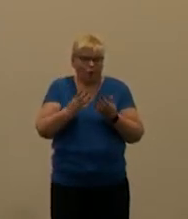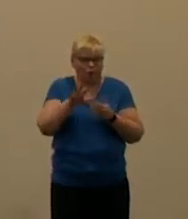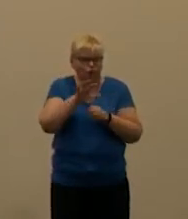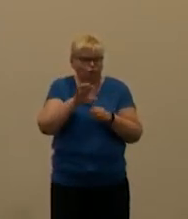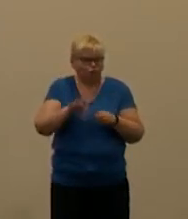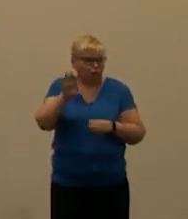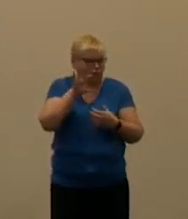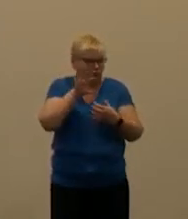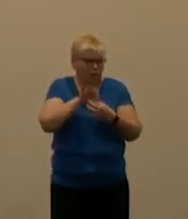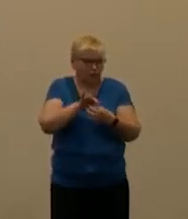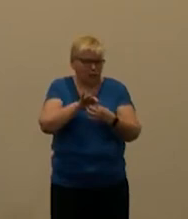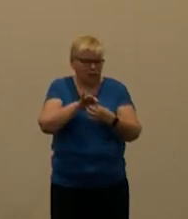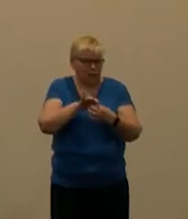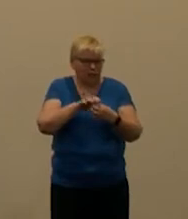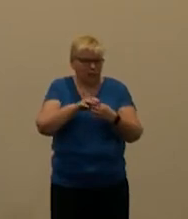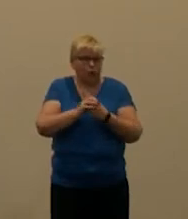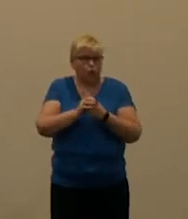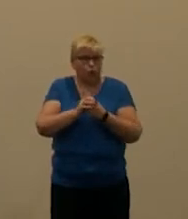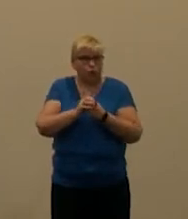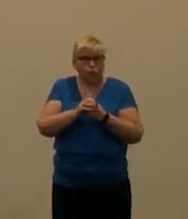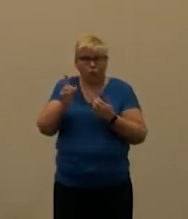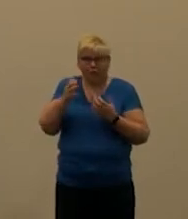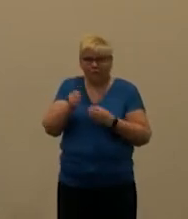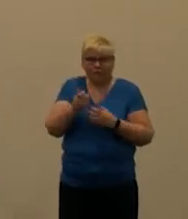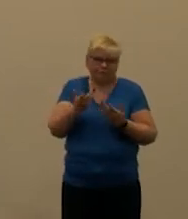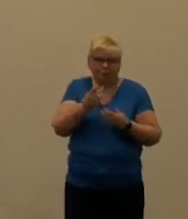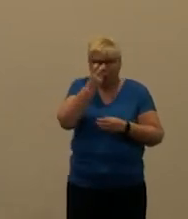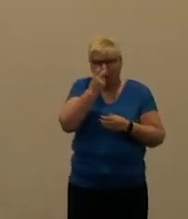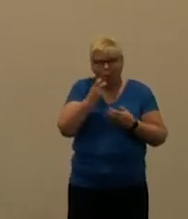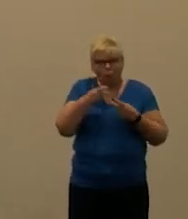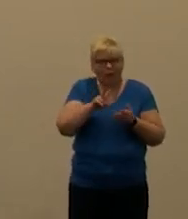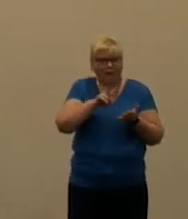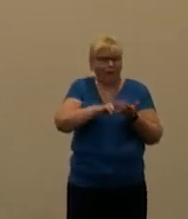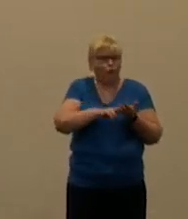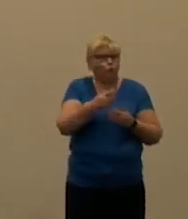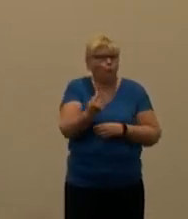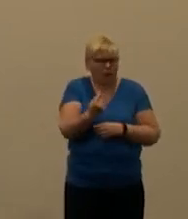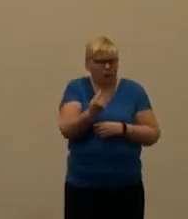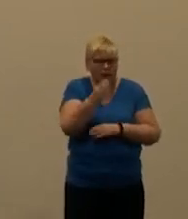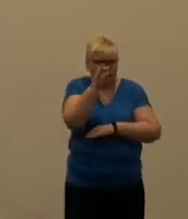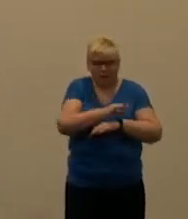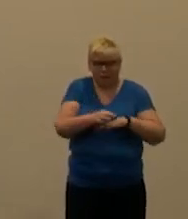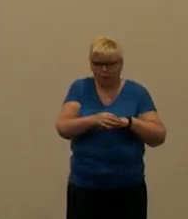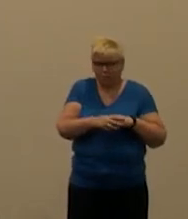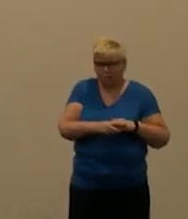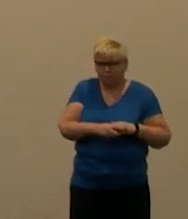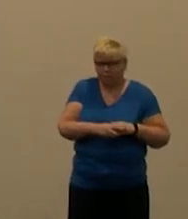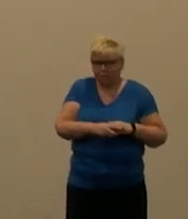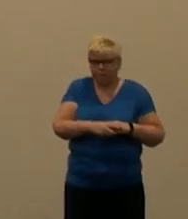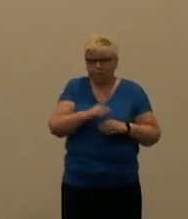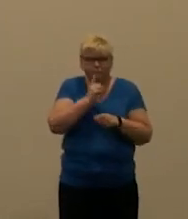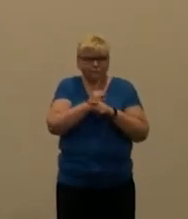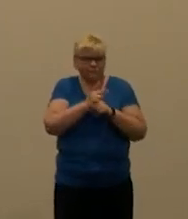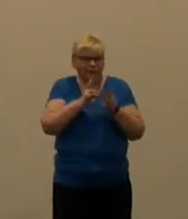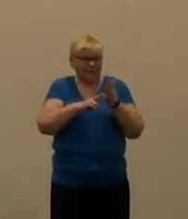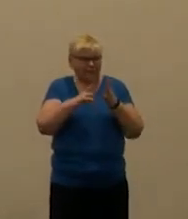So this is the pro what we have in this old way in the version 1 architecture. When we think about Virtual WAN,